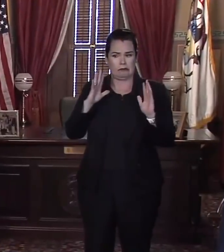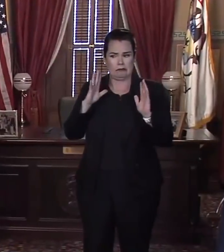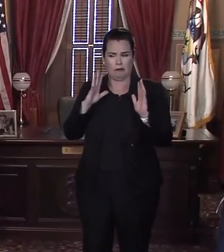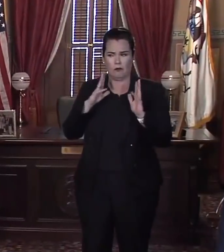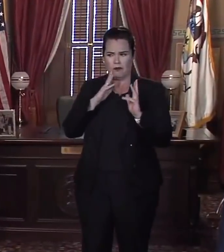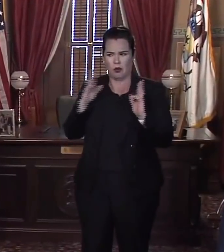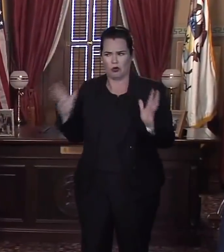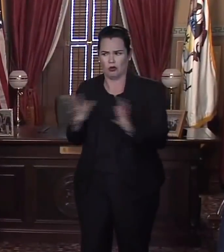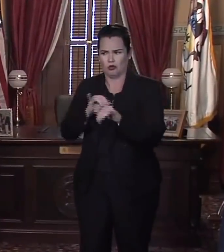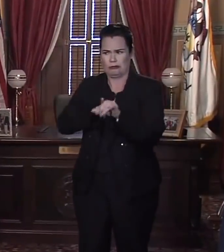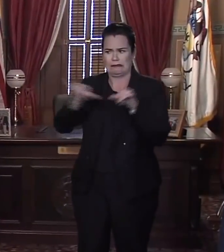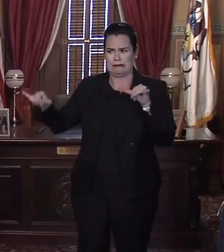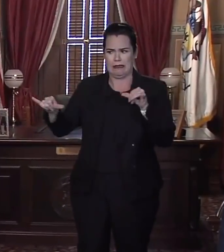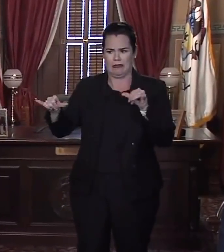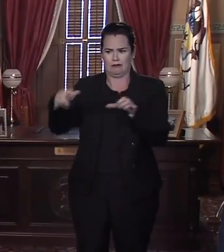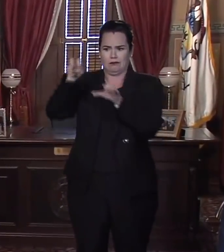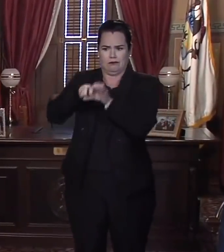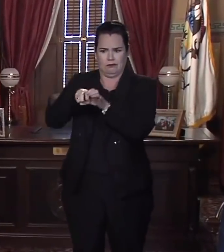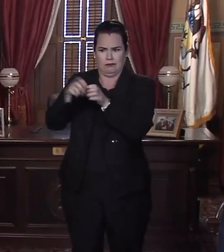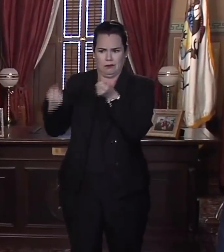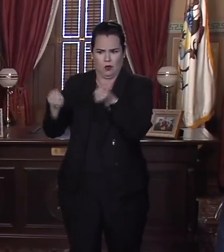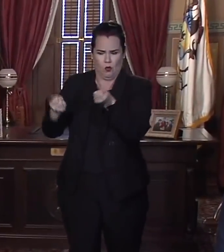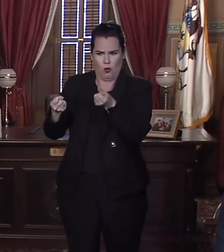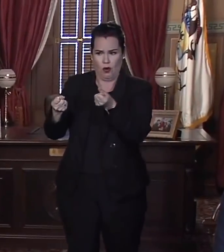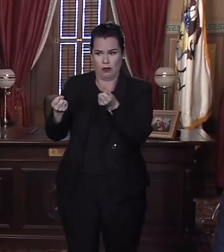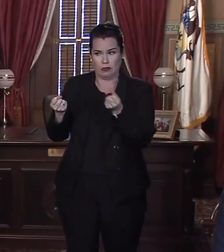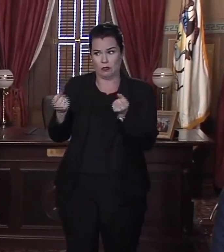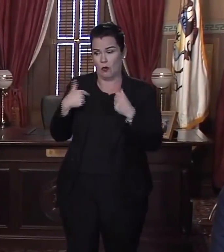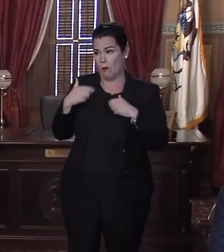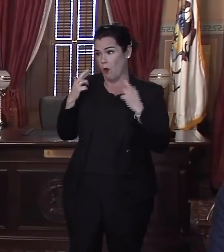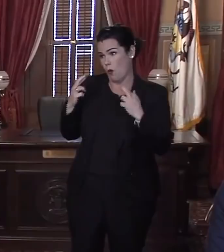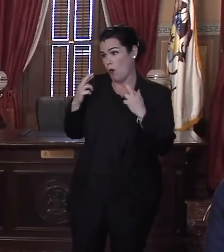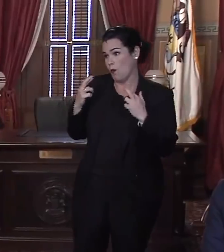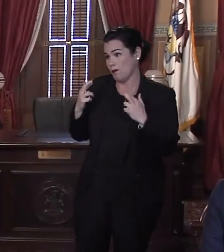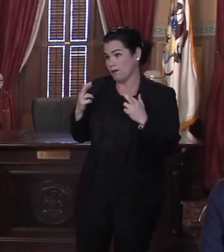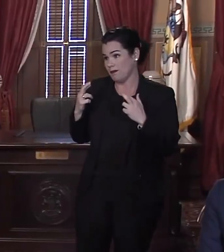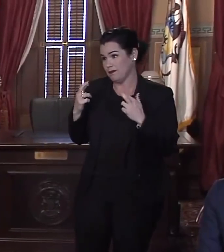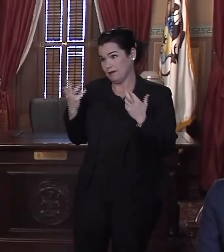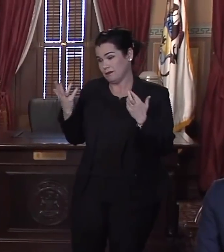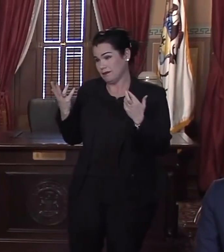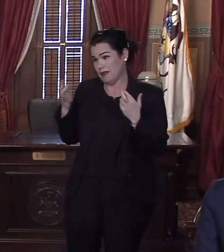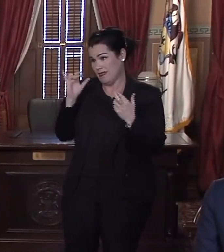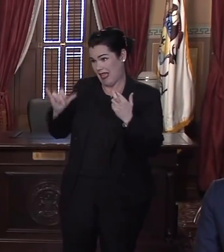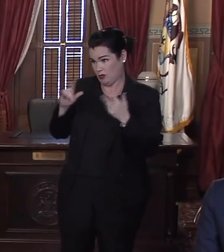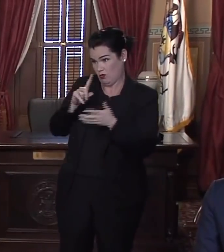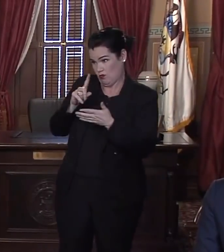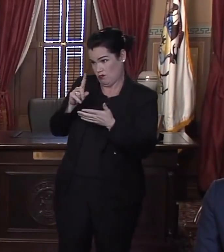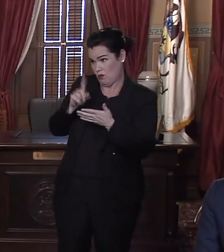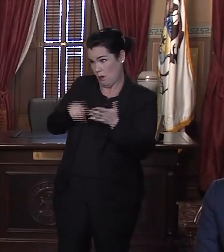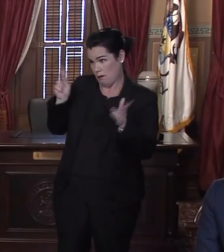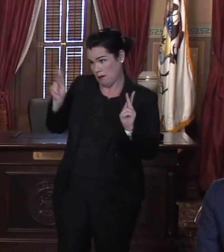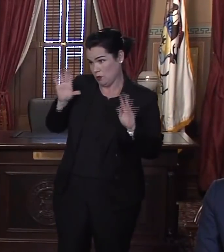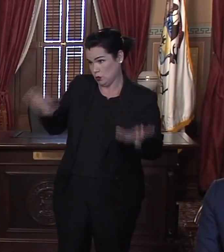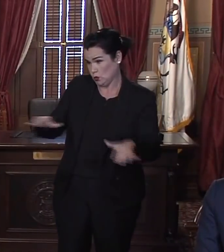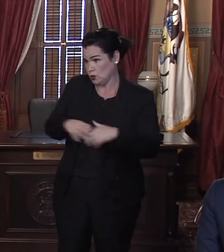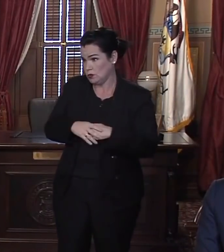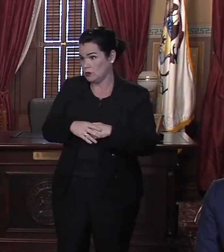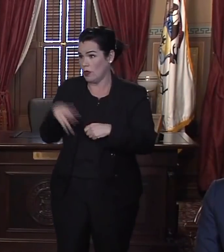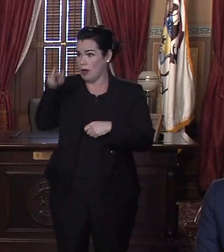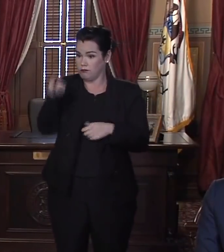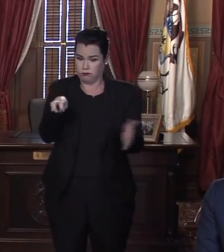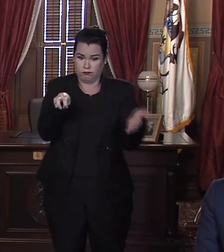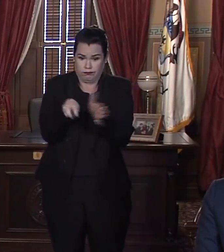And so my hope is that is precisely how it plays out. so that they don't expose themselves or any of our